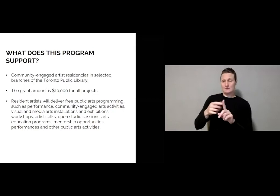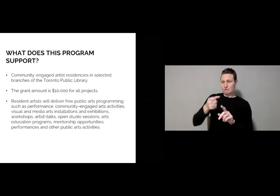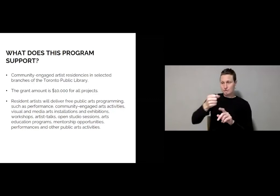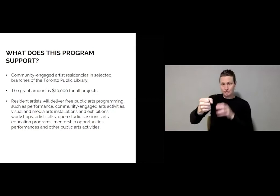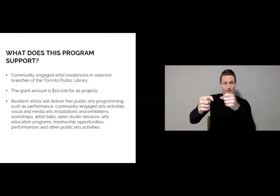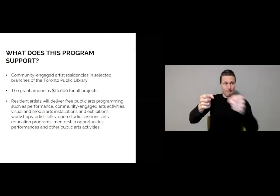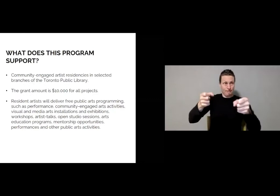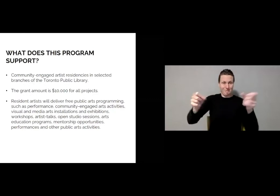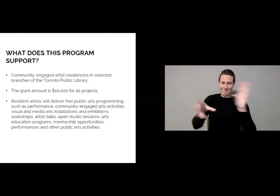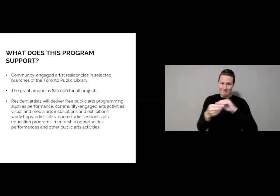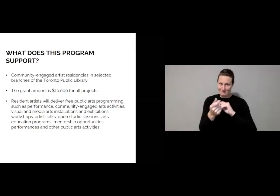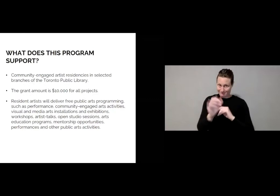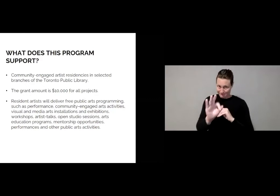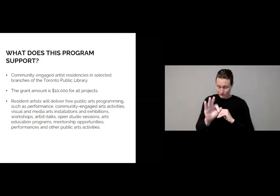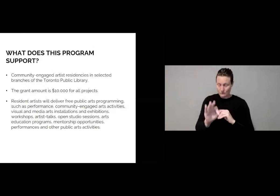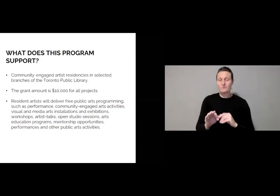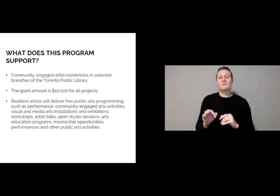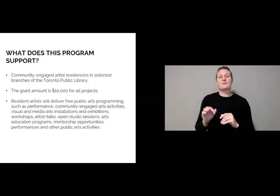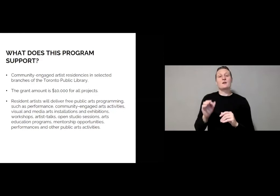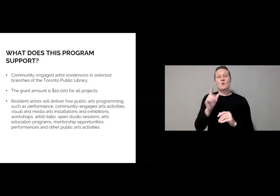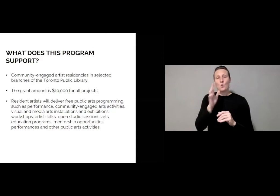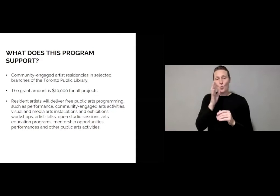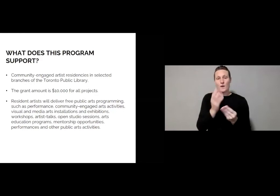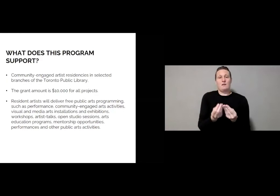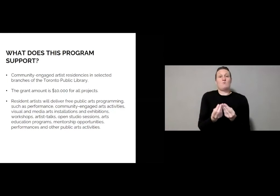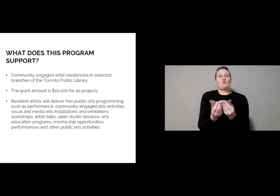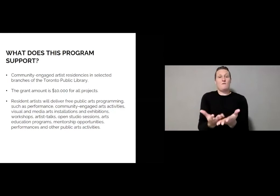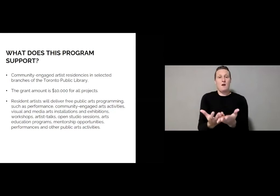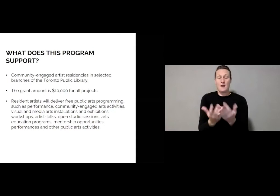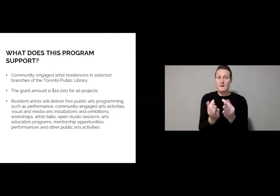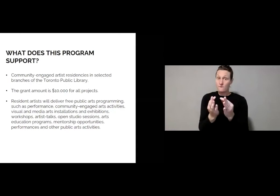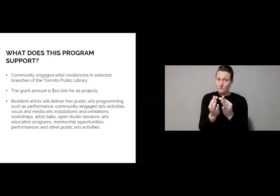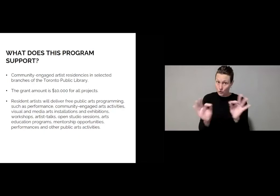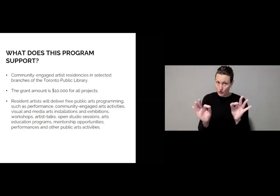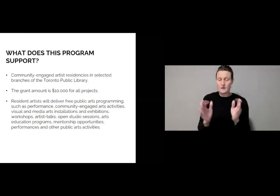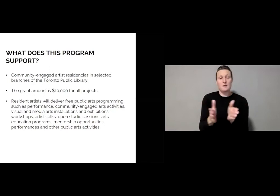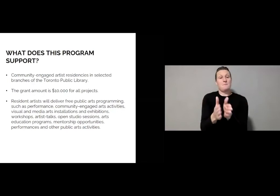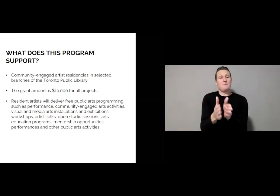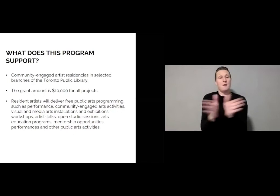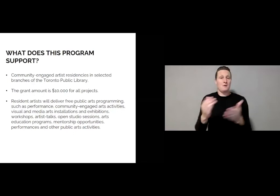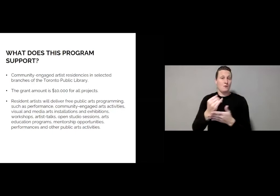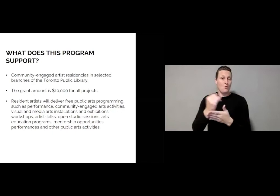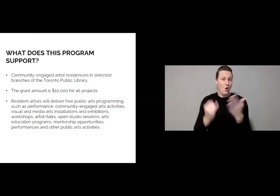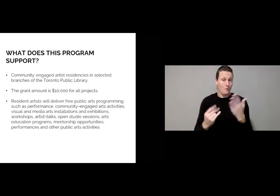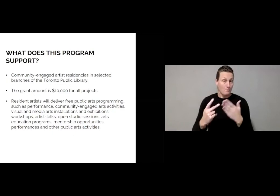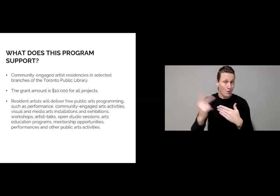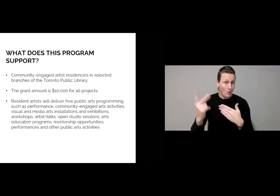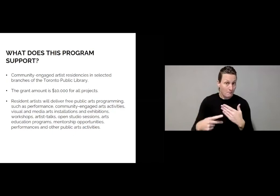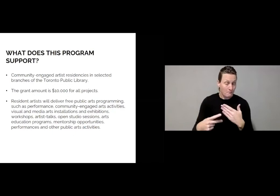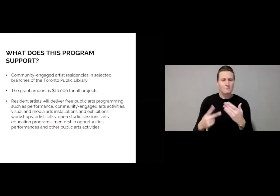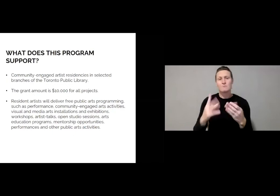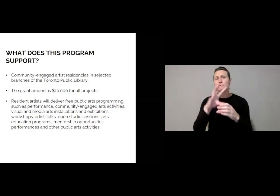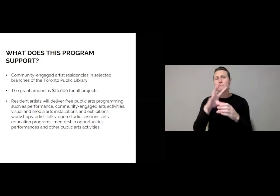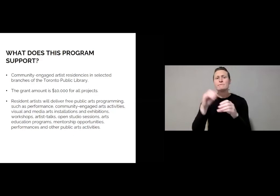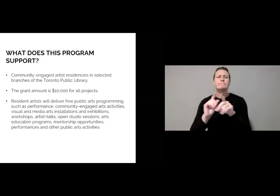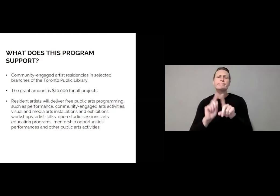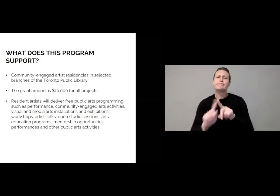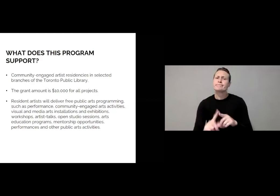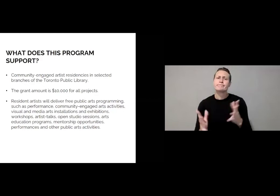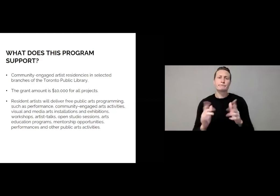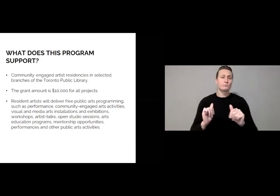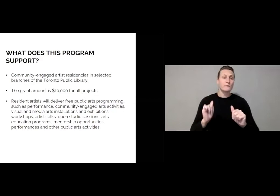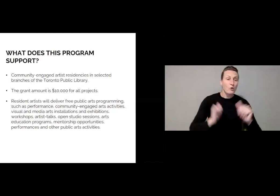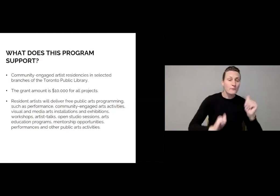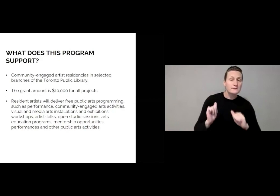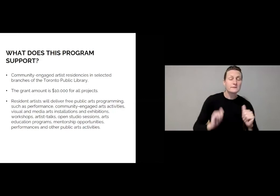arts programming, and this could be a wide range of activities. It may be performances, community-engaged